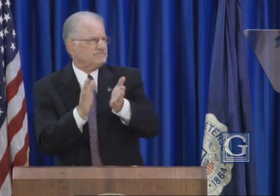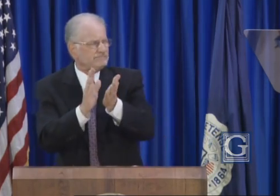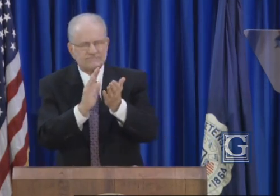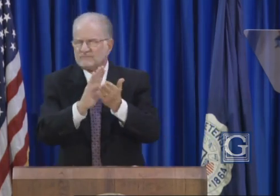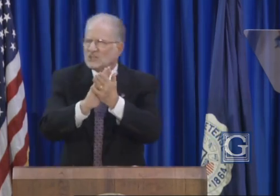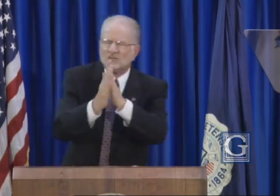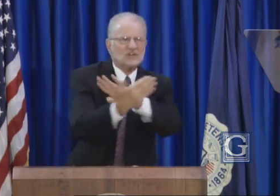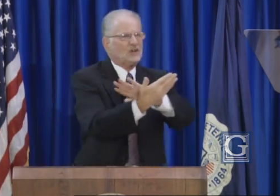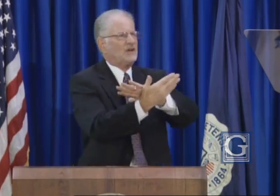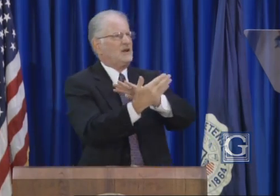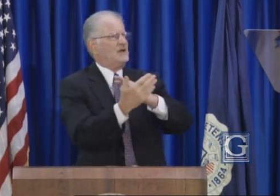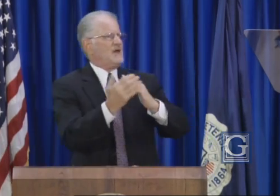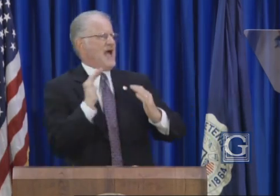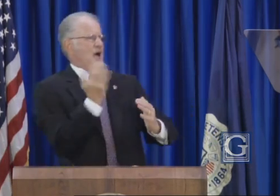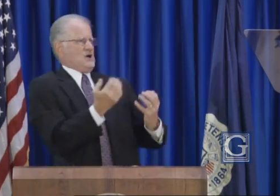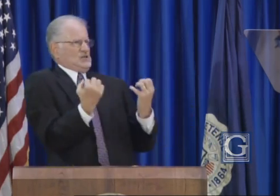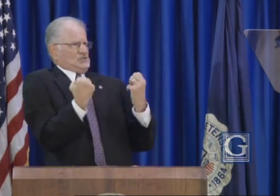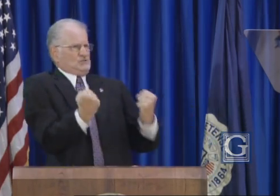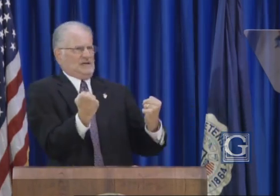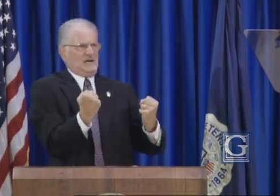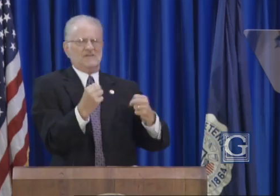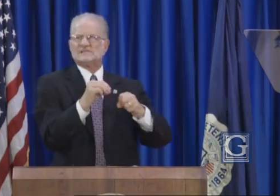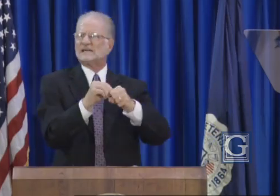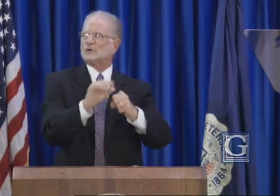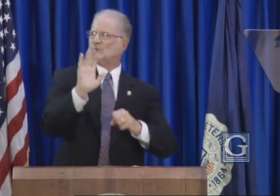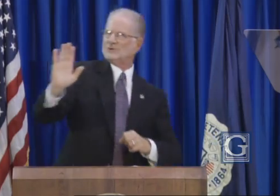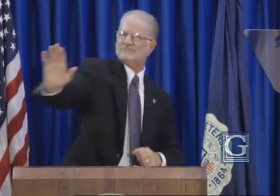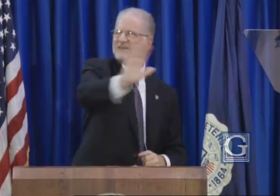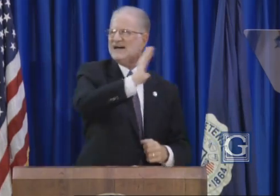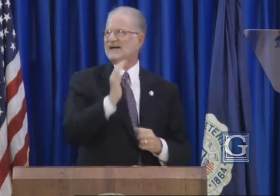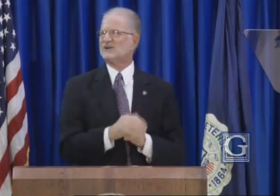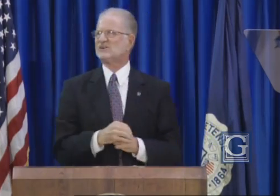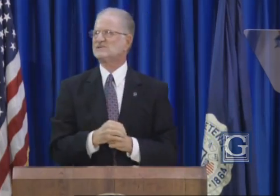So how can we turn our strengths into theirs?